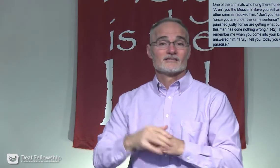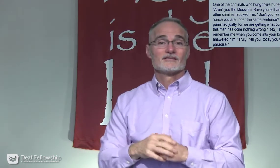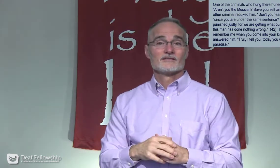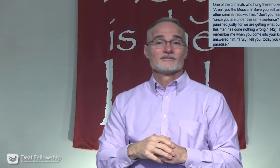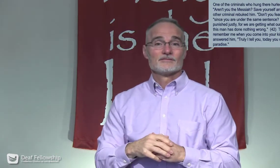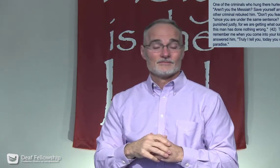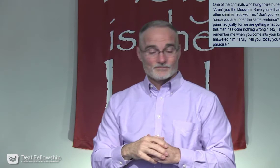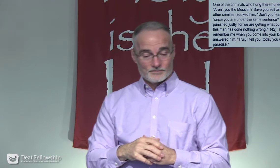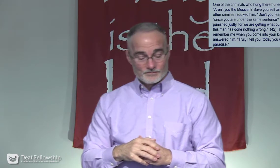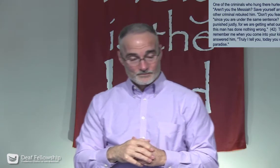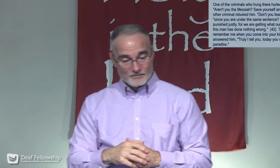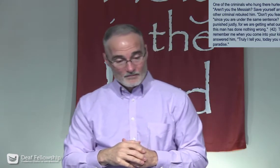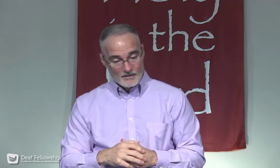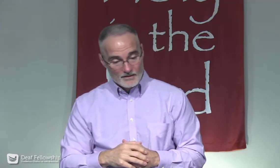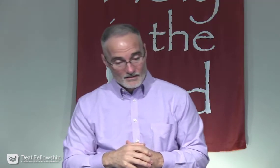paradise."